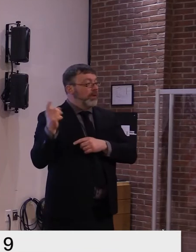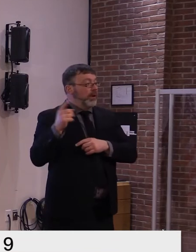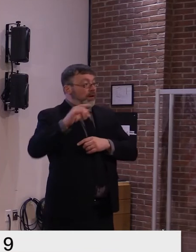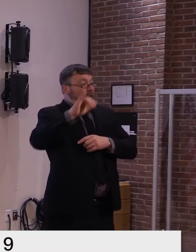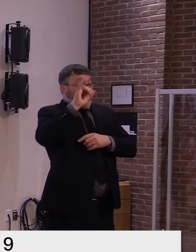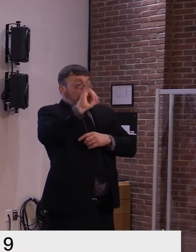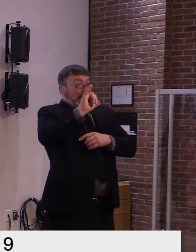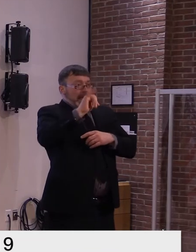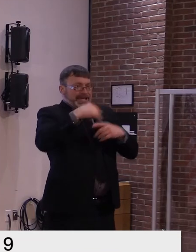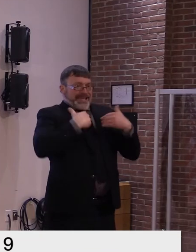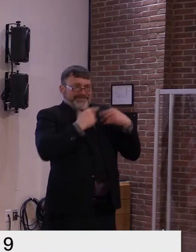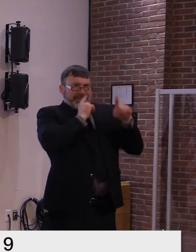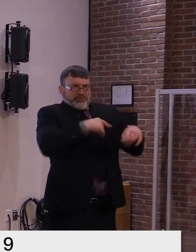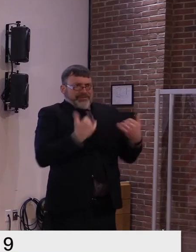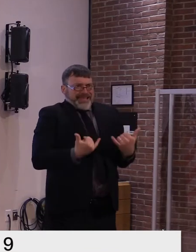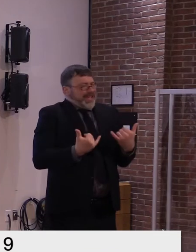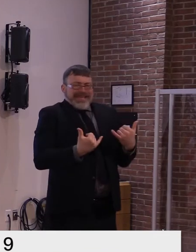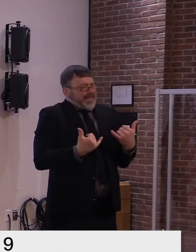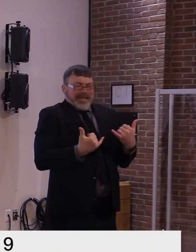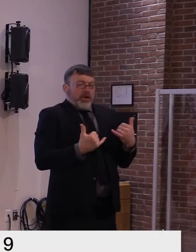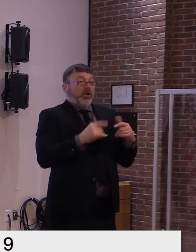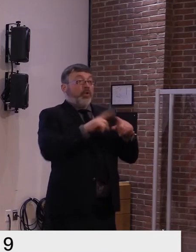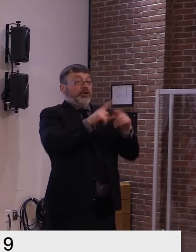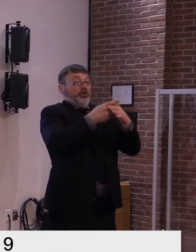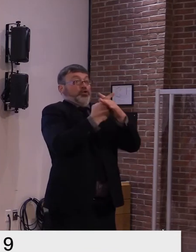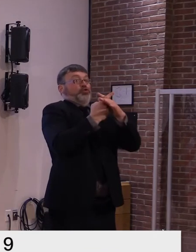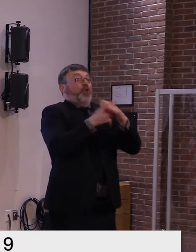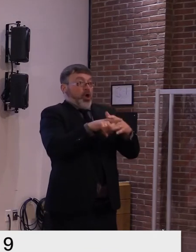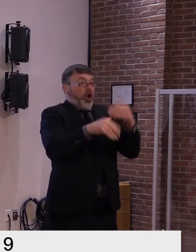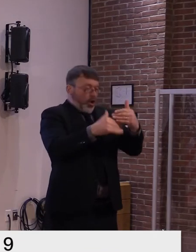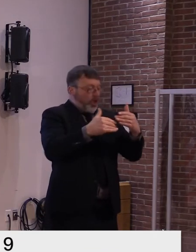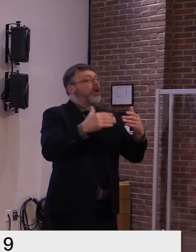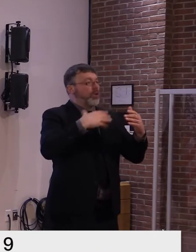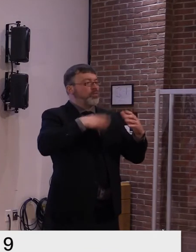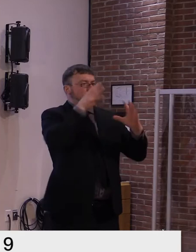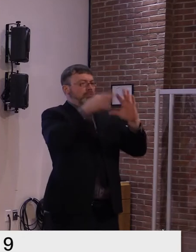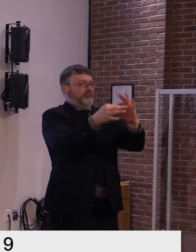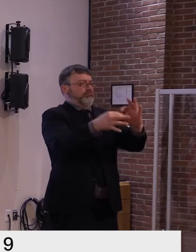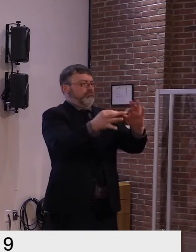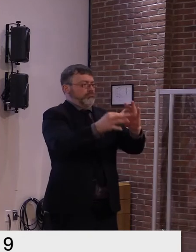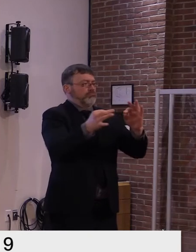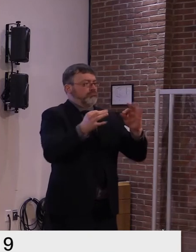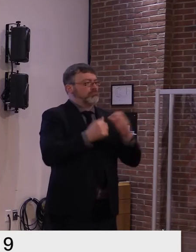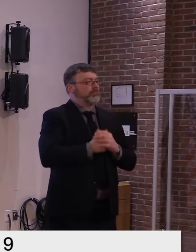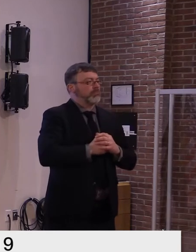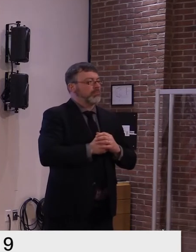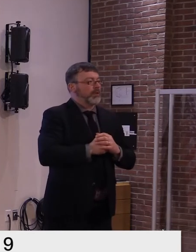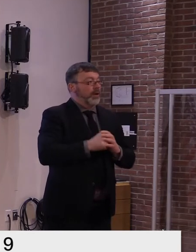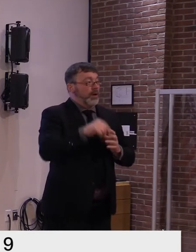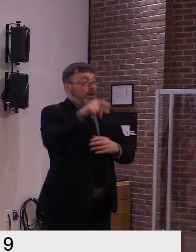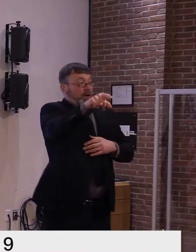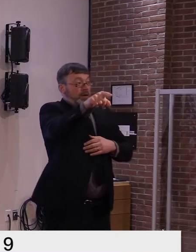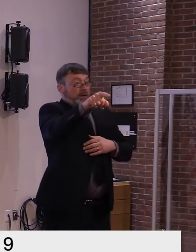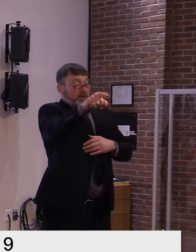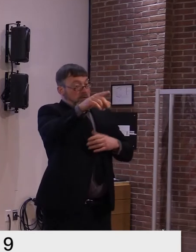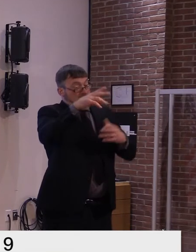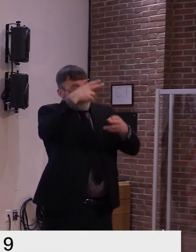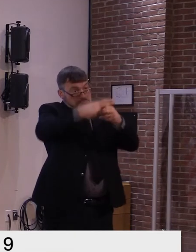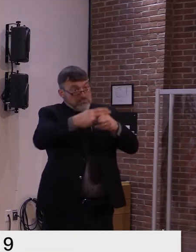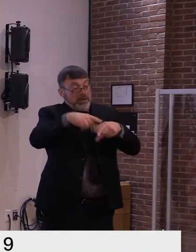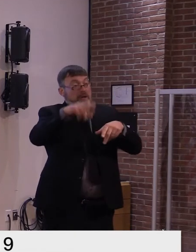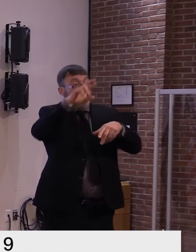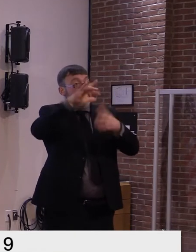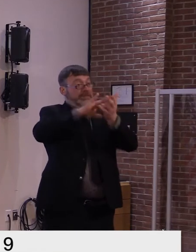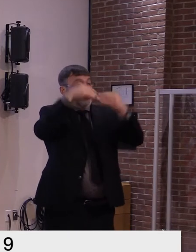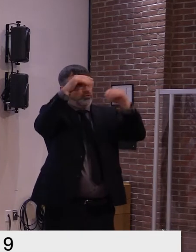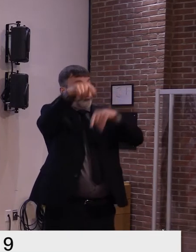think there's going to be several avenues throughout this whole process as we move forward. You talked about pharmacies. That may be one area because